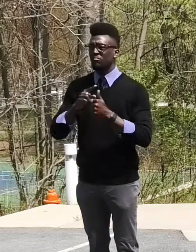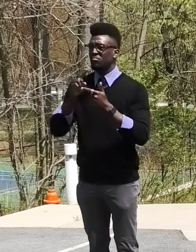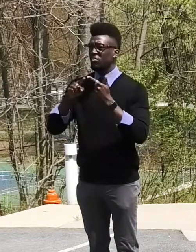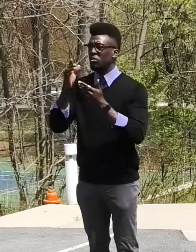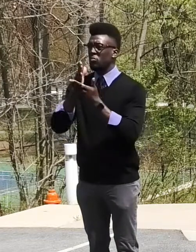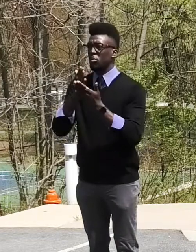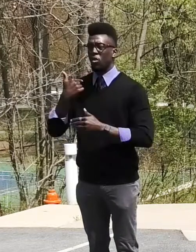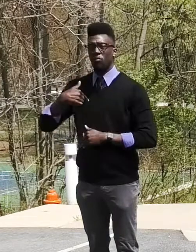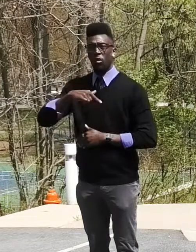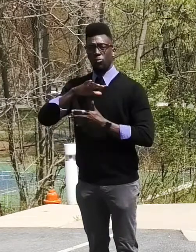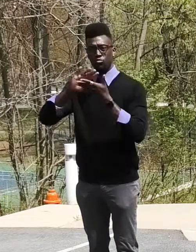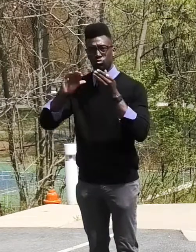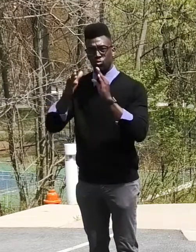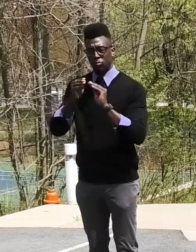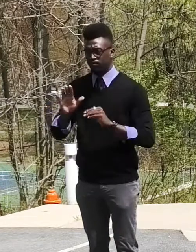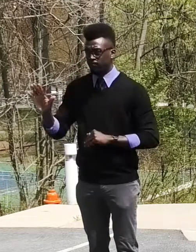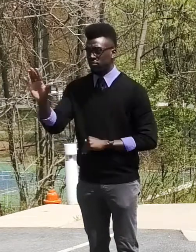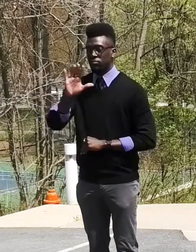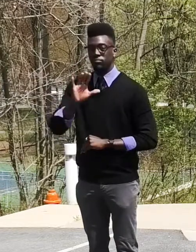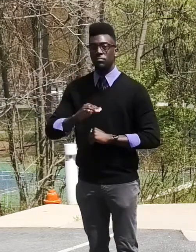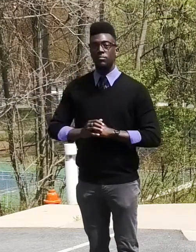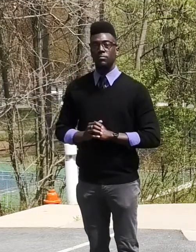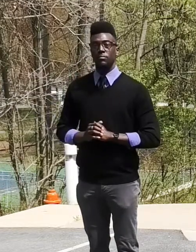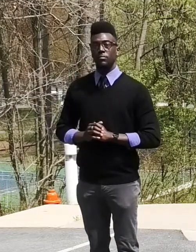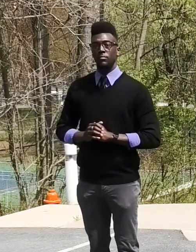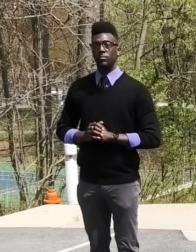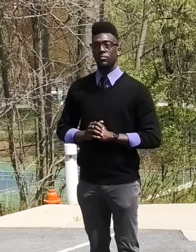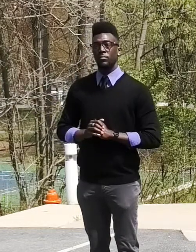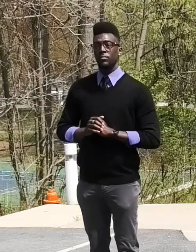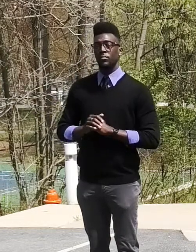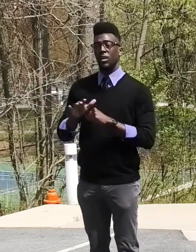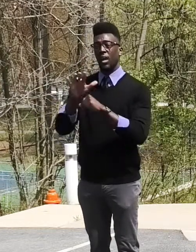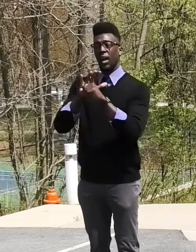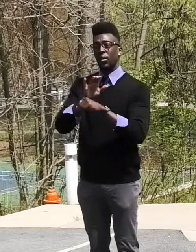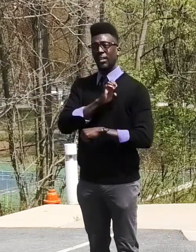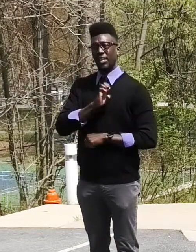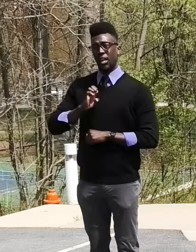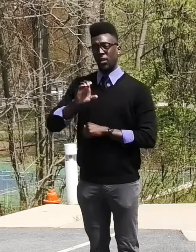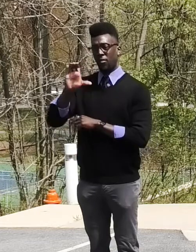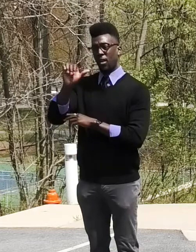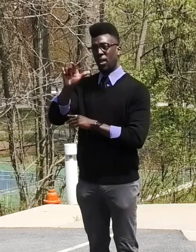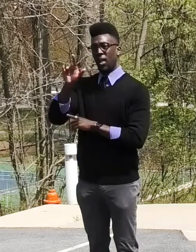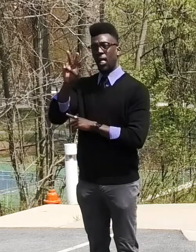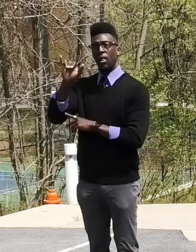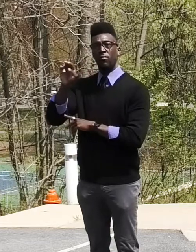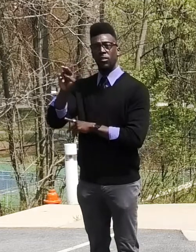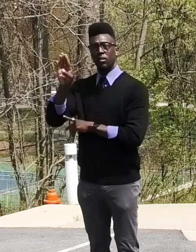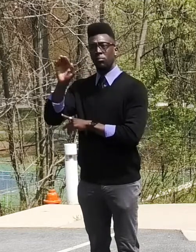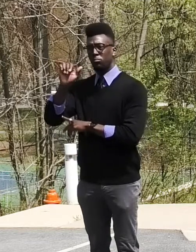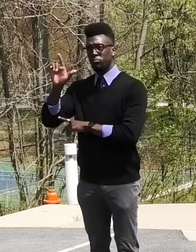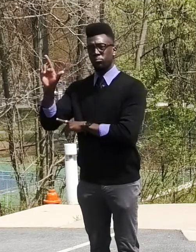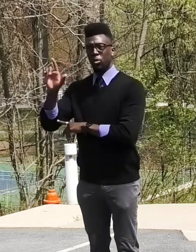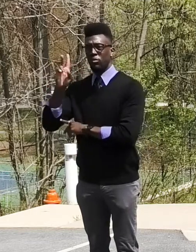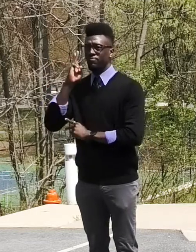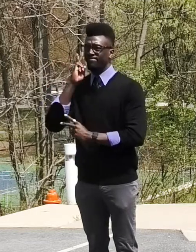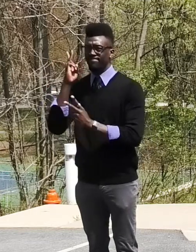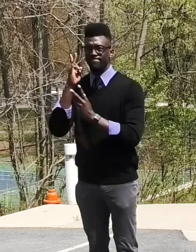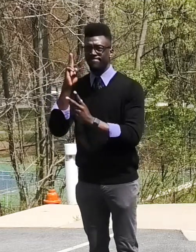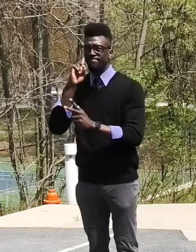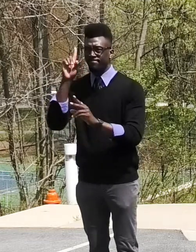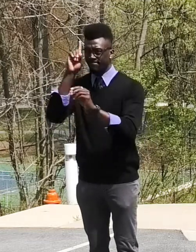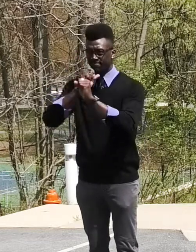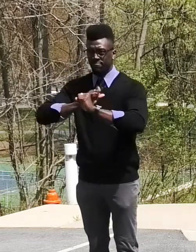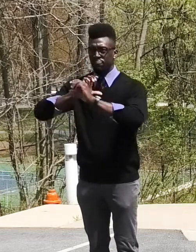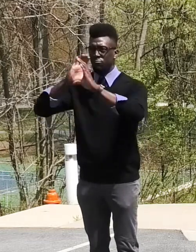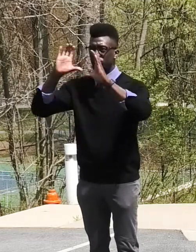of our story. County Executive Calvin Ball has been a visionary and has the foresight to